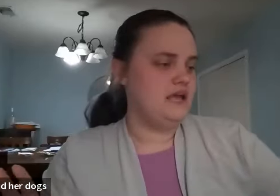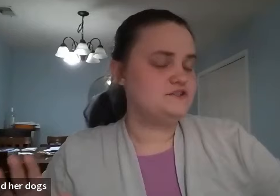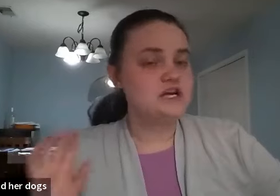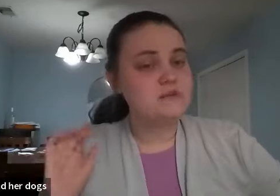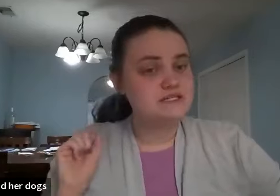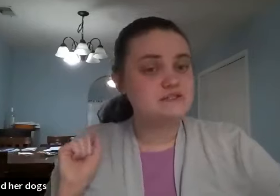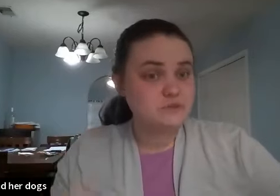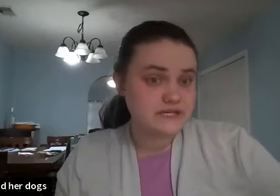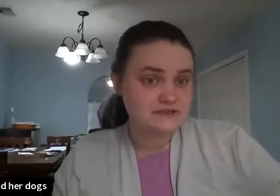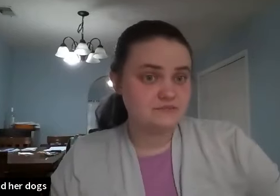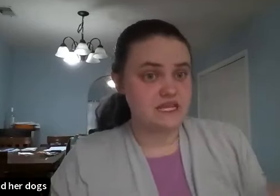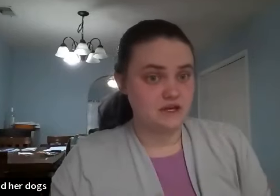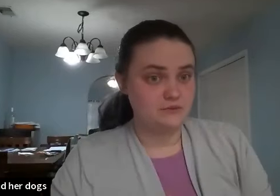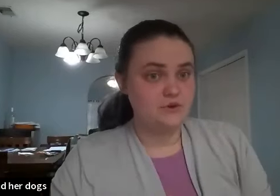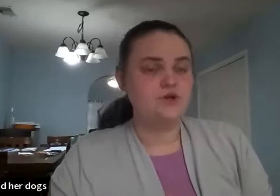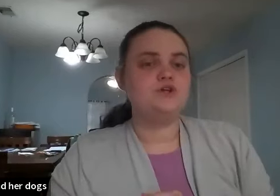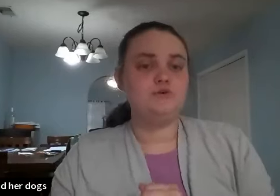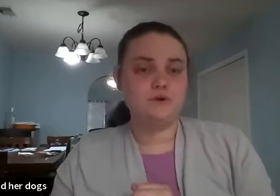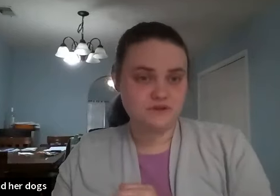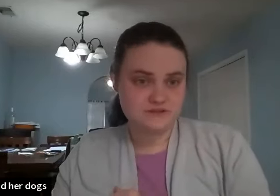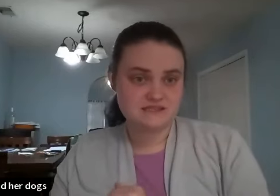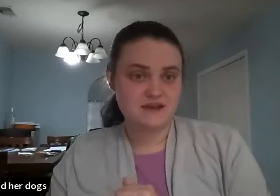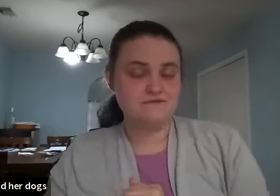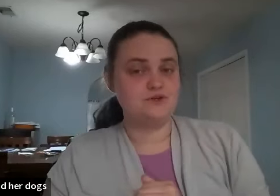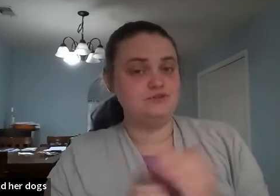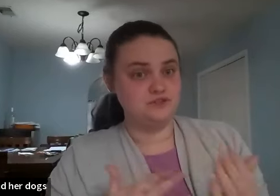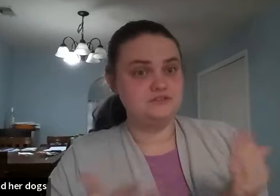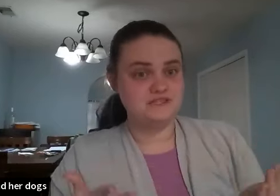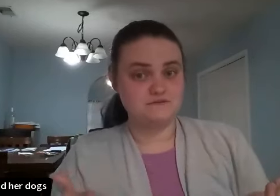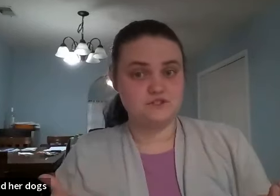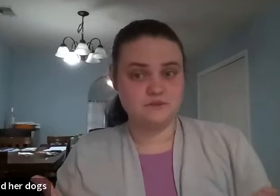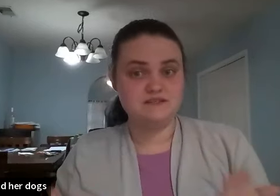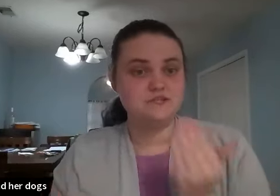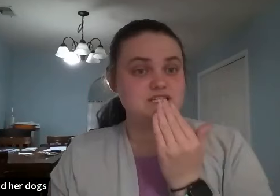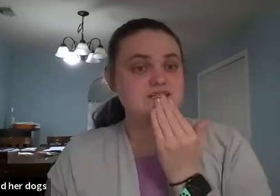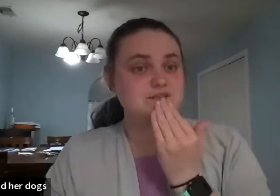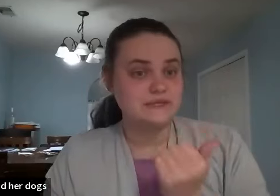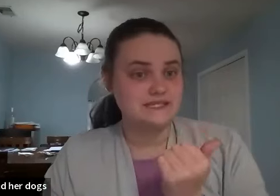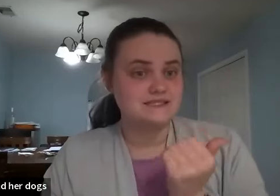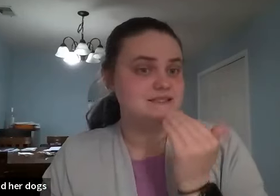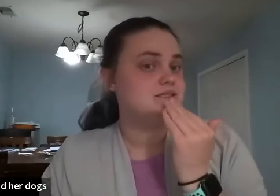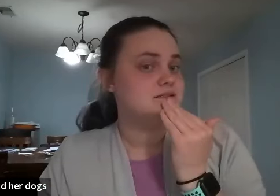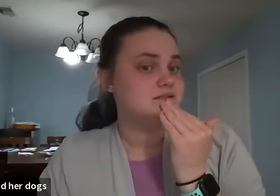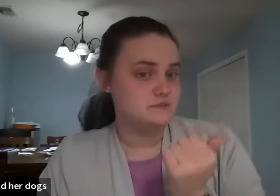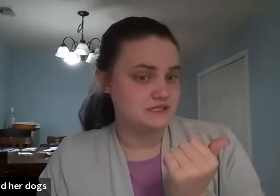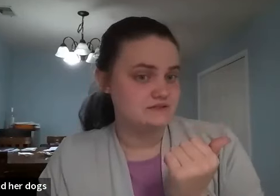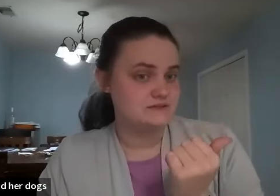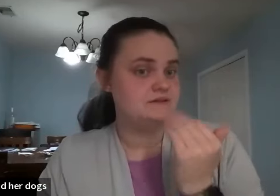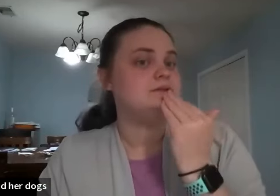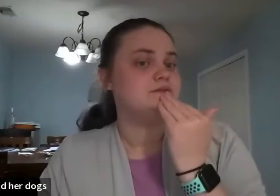If you're talking about a sweet potato, you will use the sign for, you do use the sign for sweet, which is sweet, sweet,